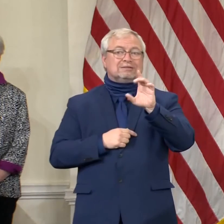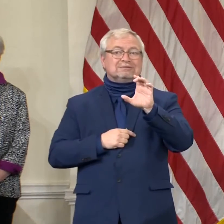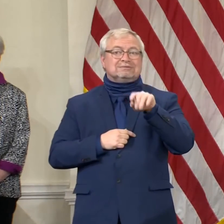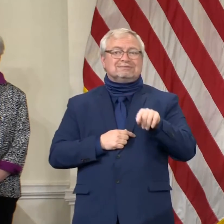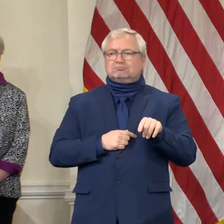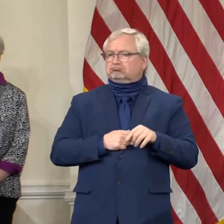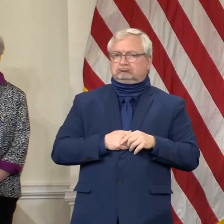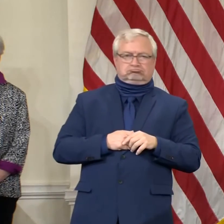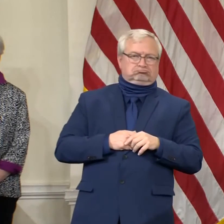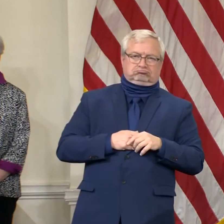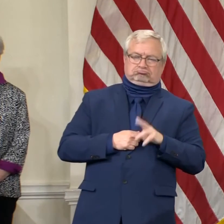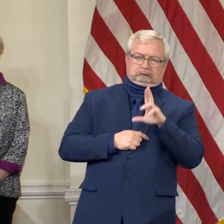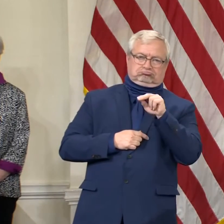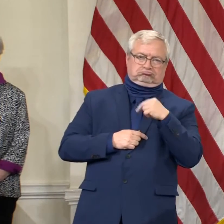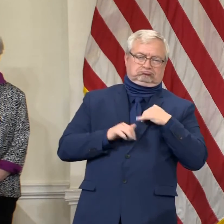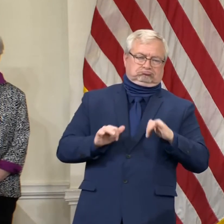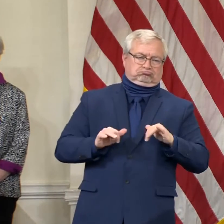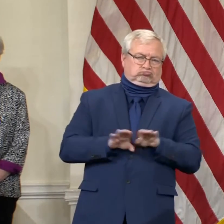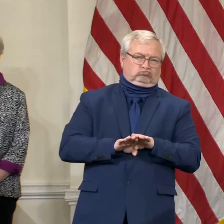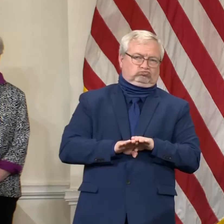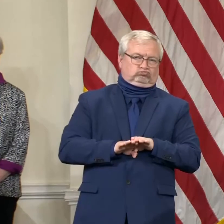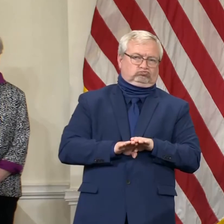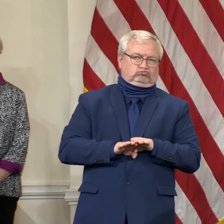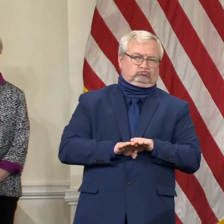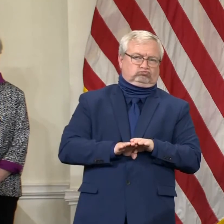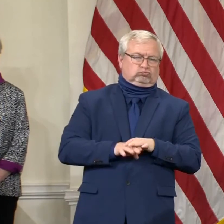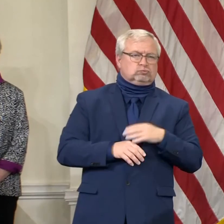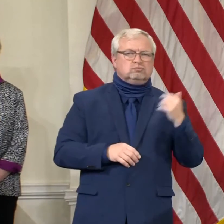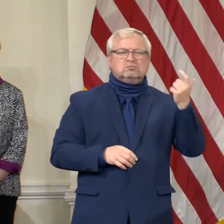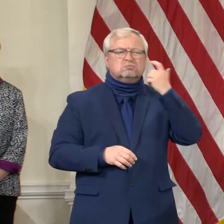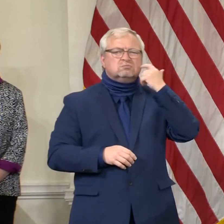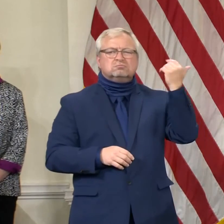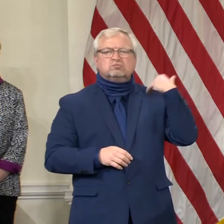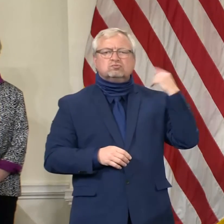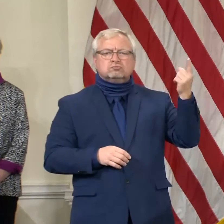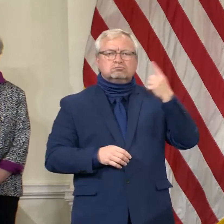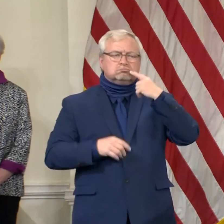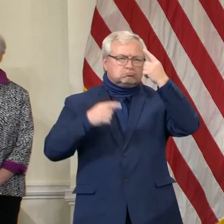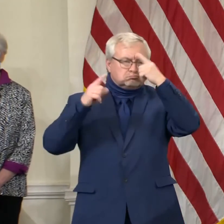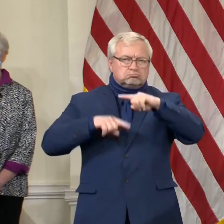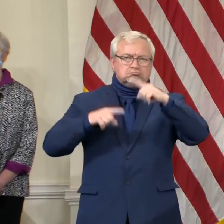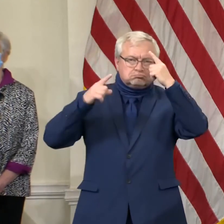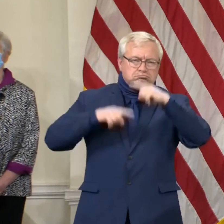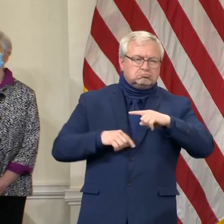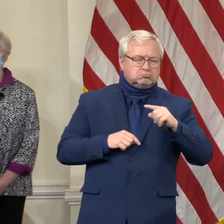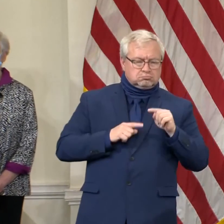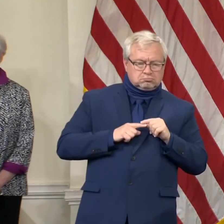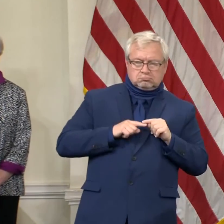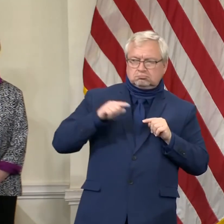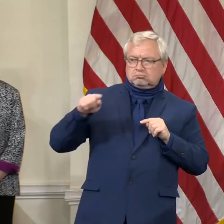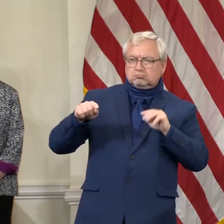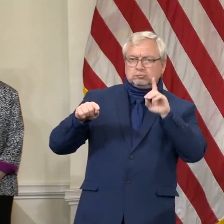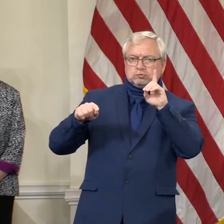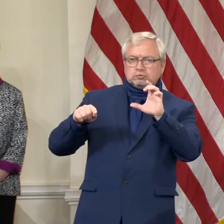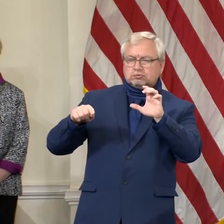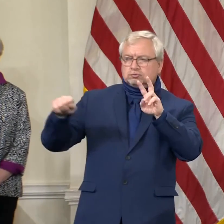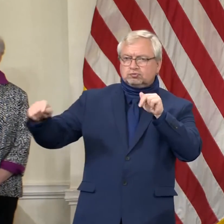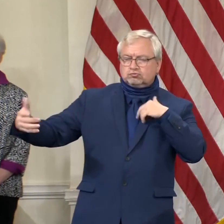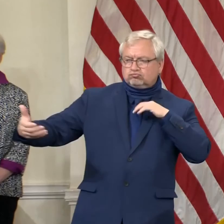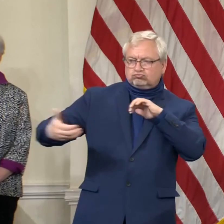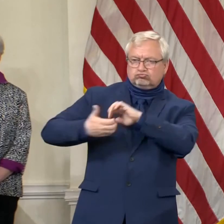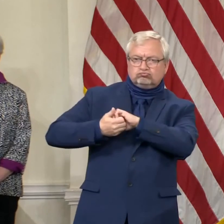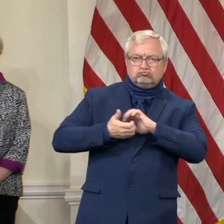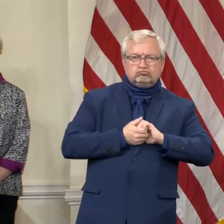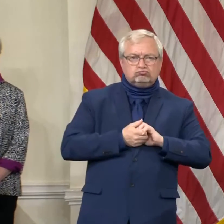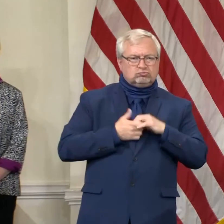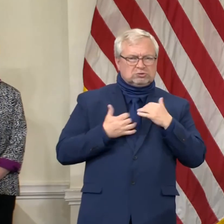were taking. What's the hang-up between the three jurisdictions here? We had a great call yesterday with Governor